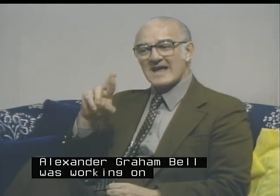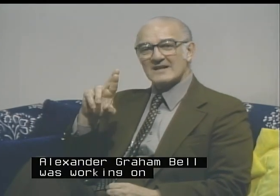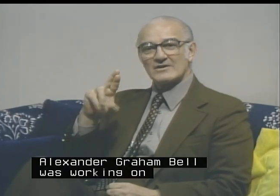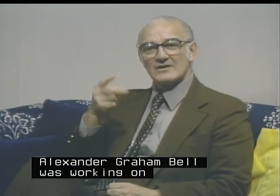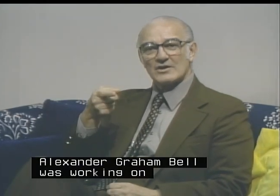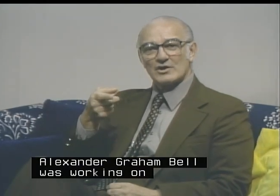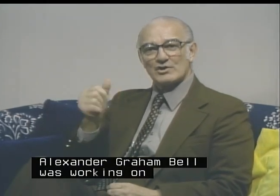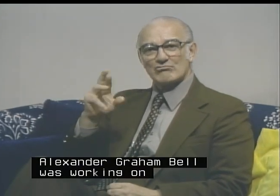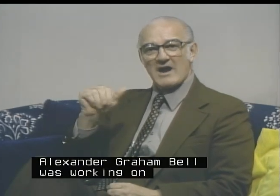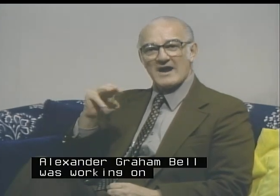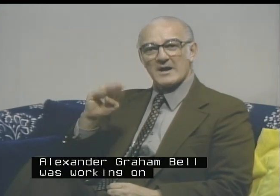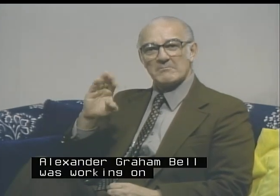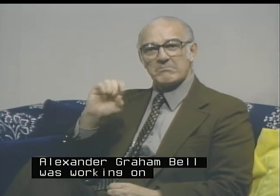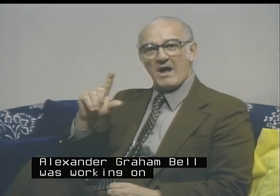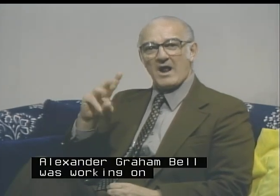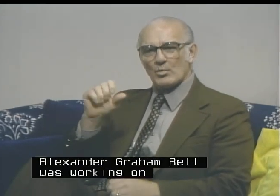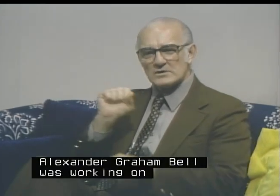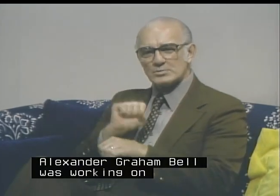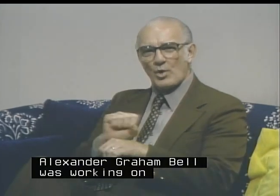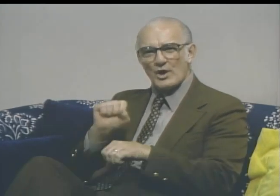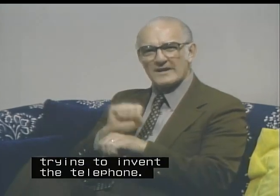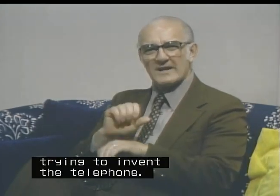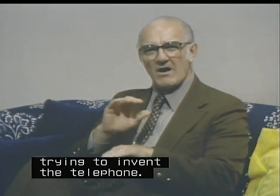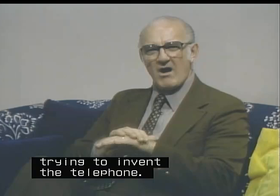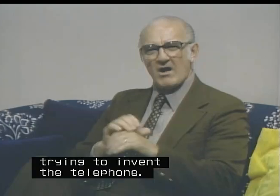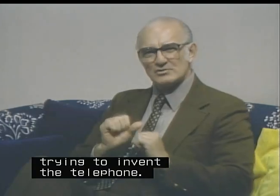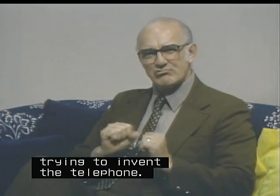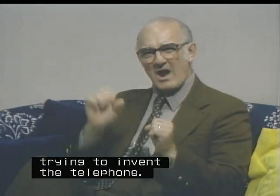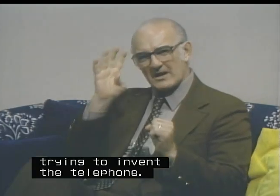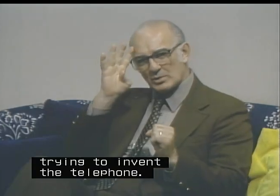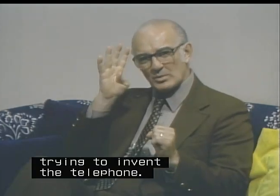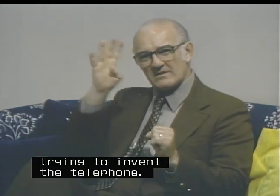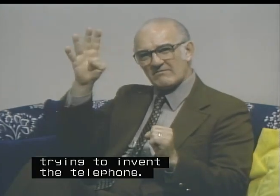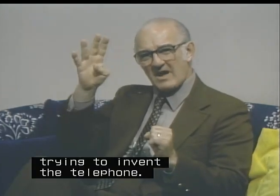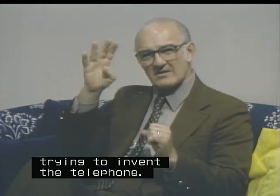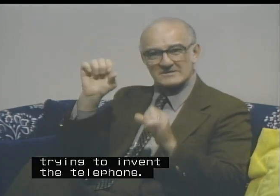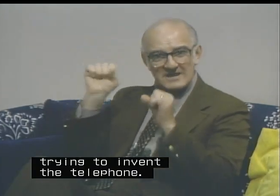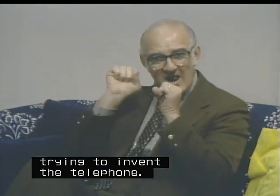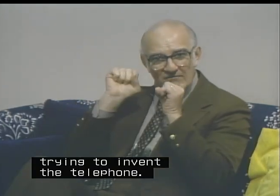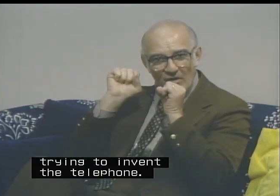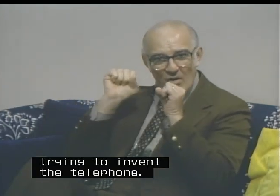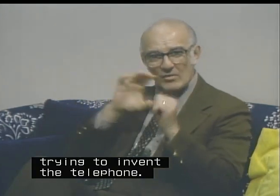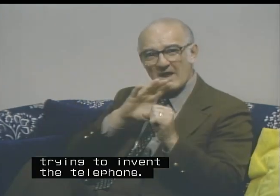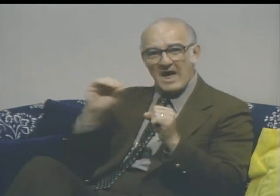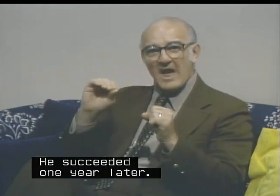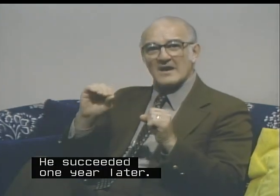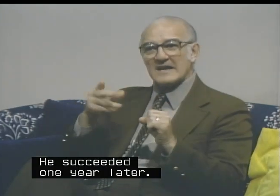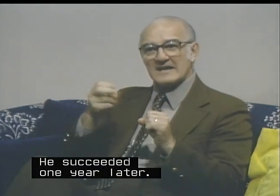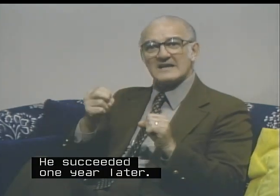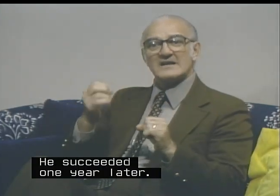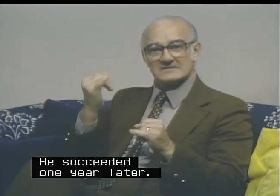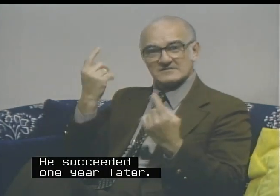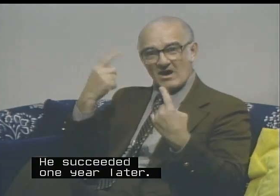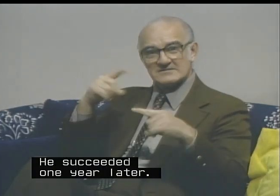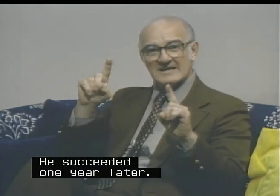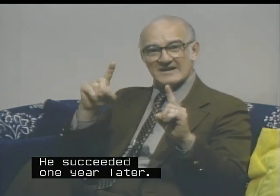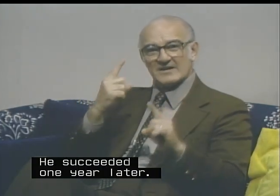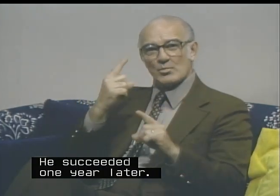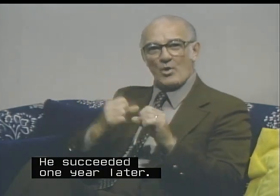Alexander Graham Bell was working on trying to invent the telephone. He succeeded 1